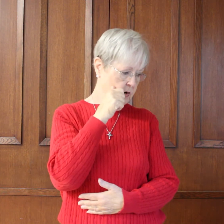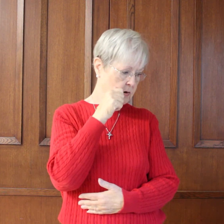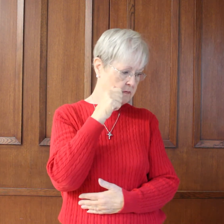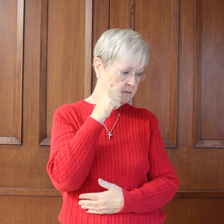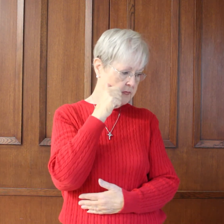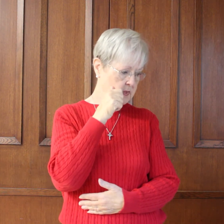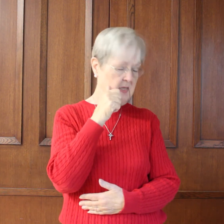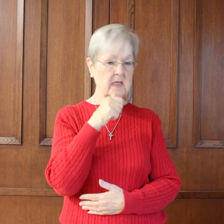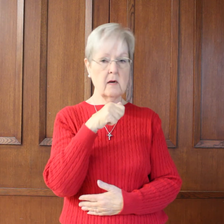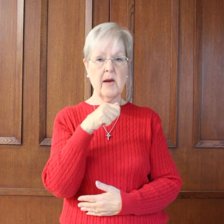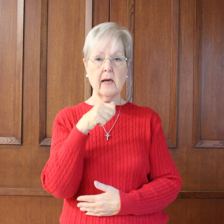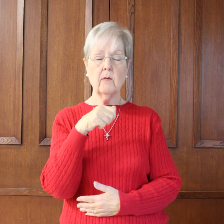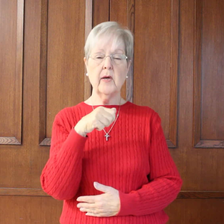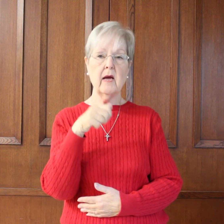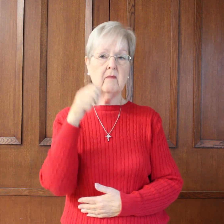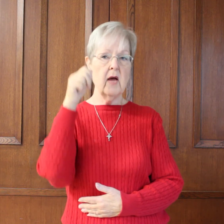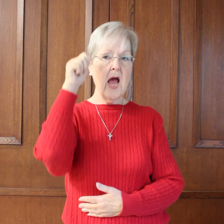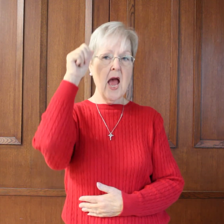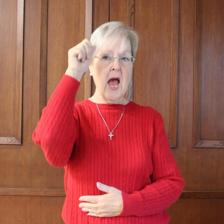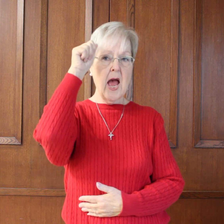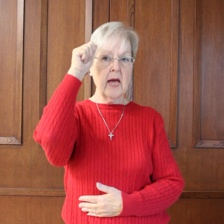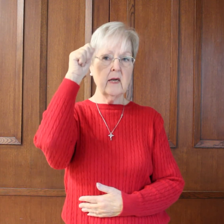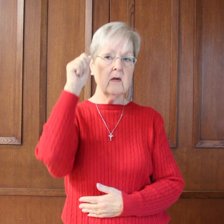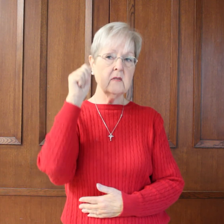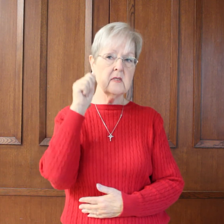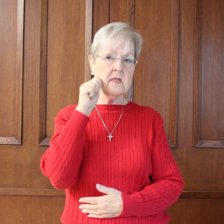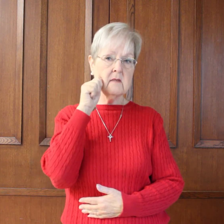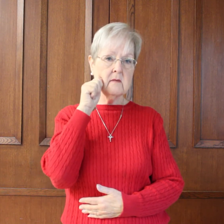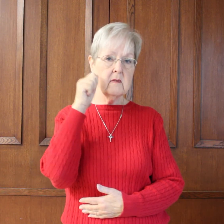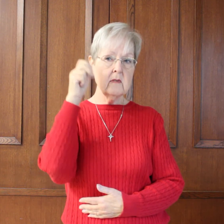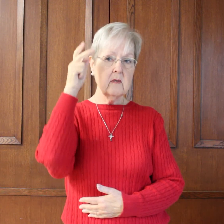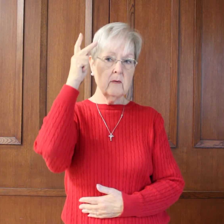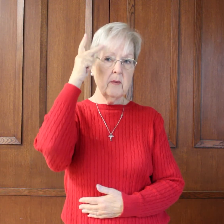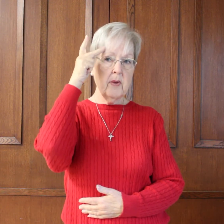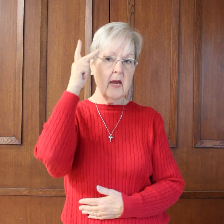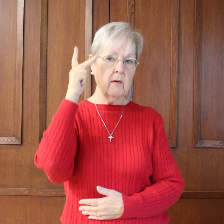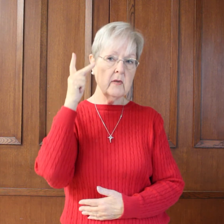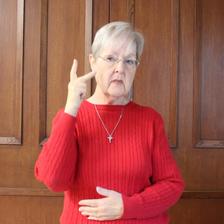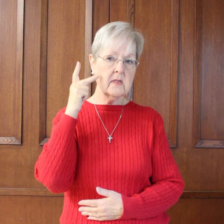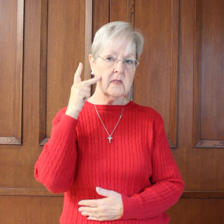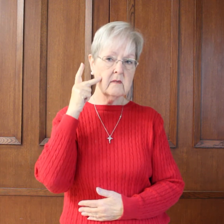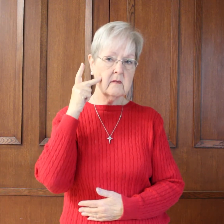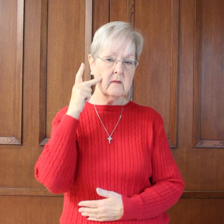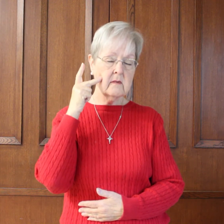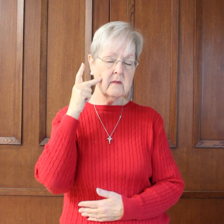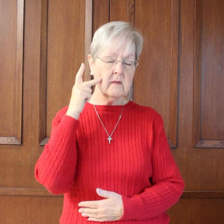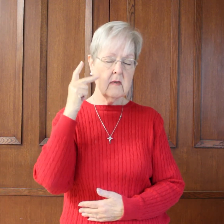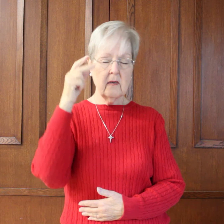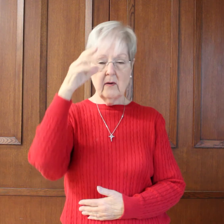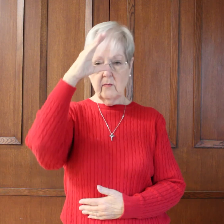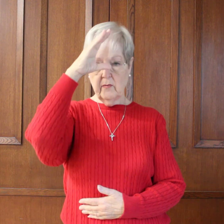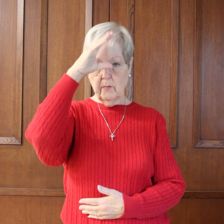girl. So let's go back. We have adults, we have parents, we have